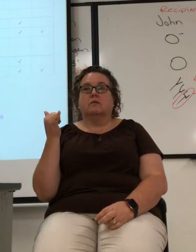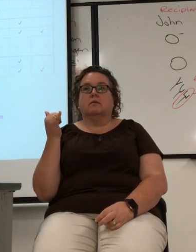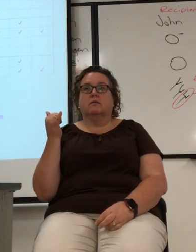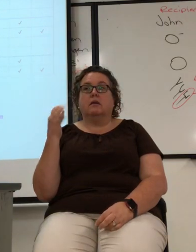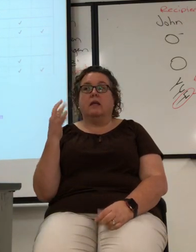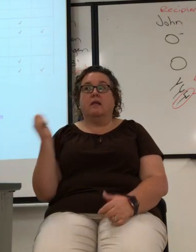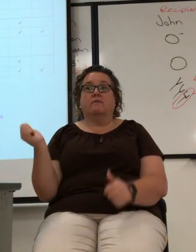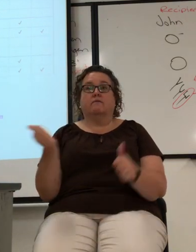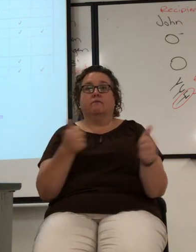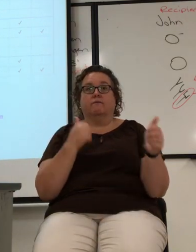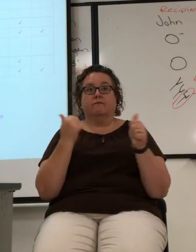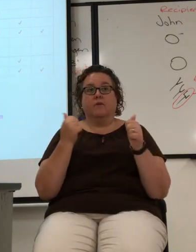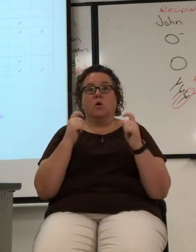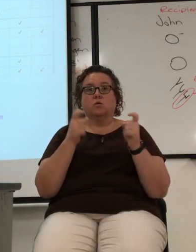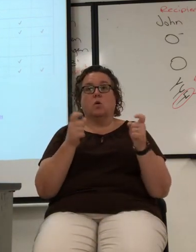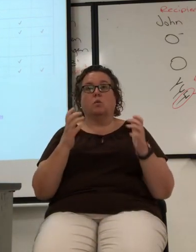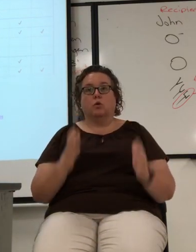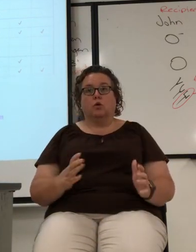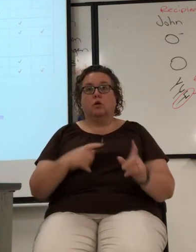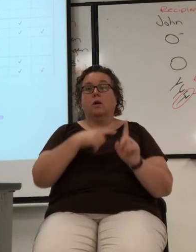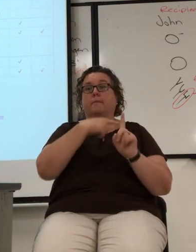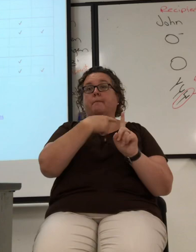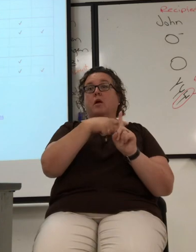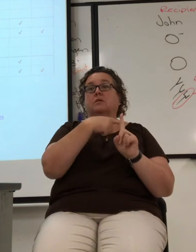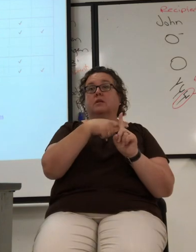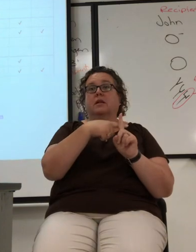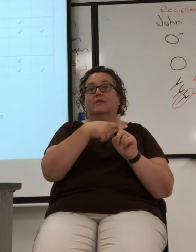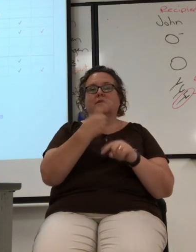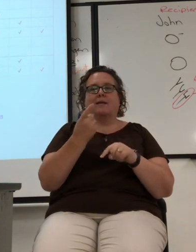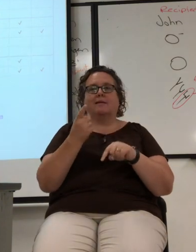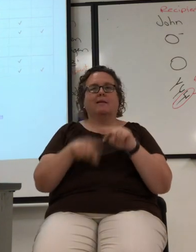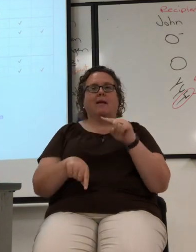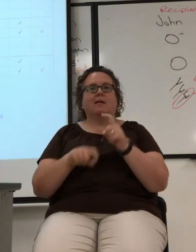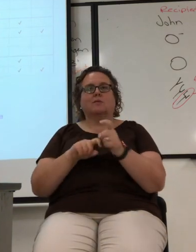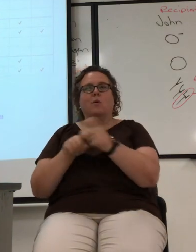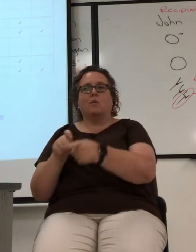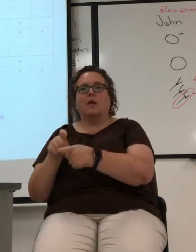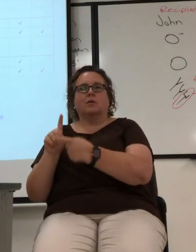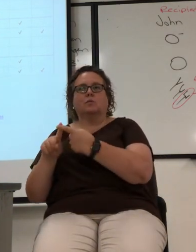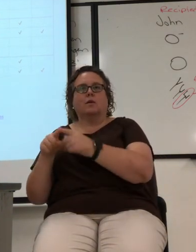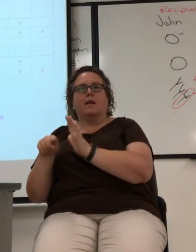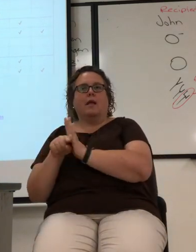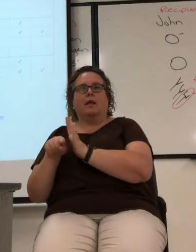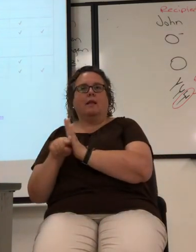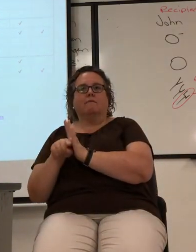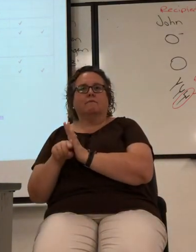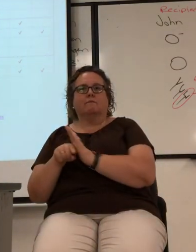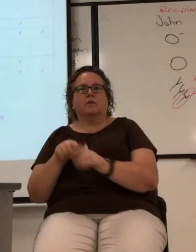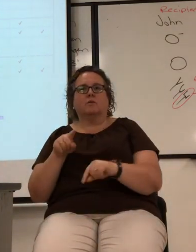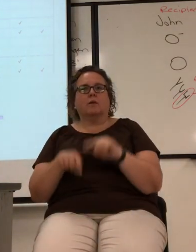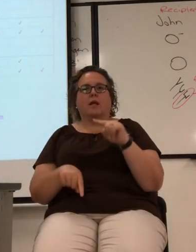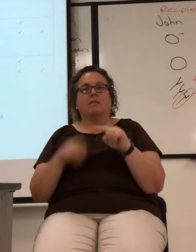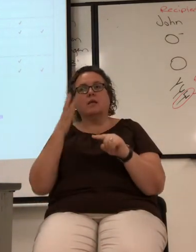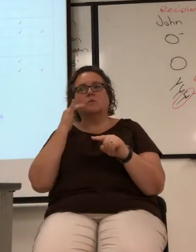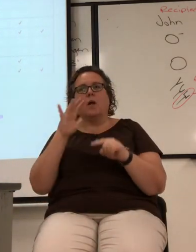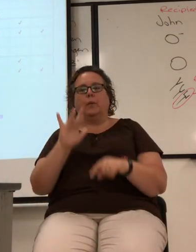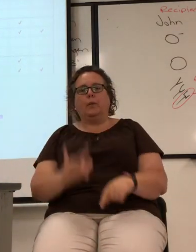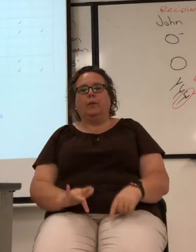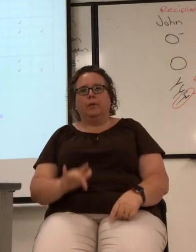If you're a donor, positives can't donate to negatives. That's why that's all blank,